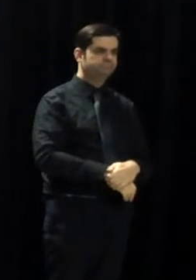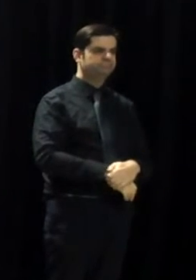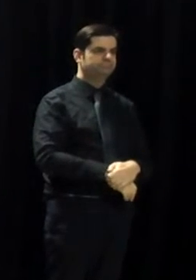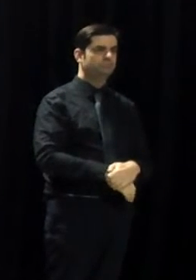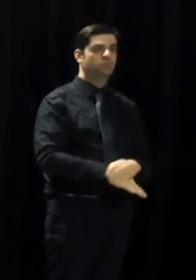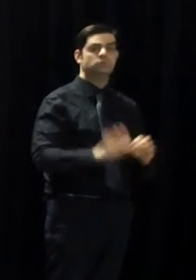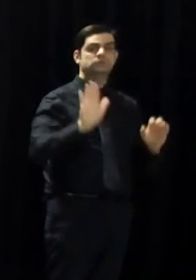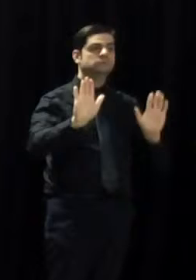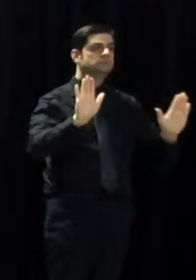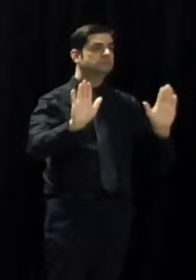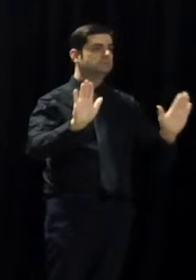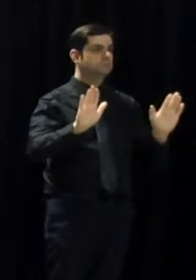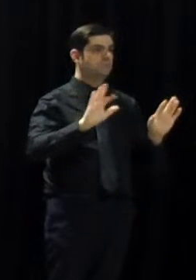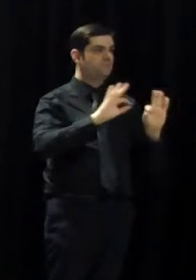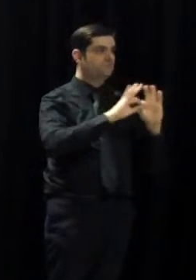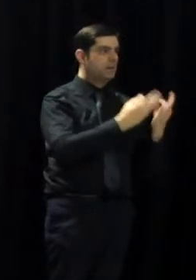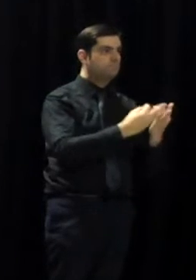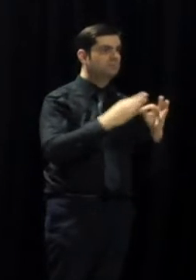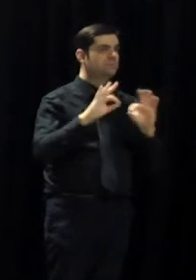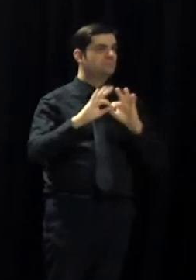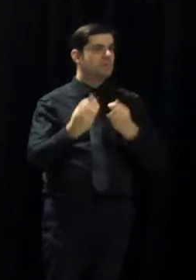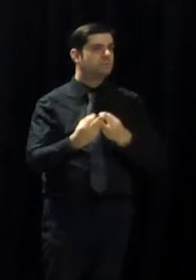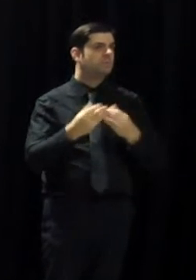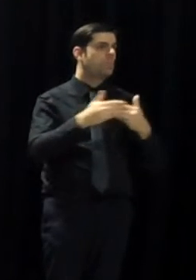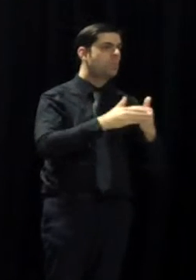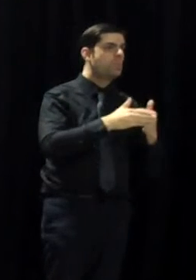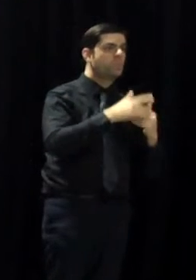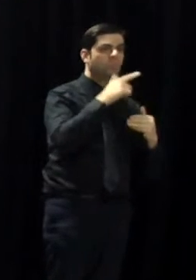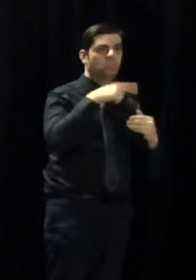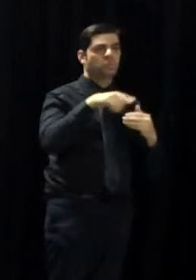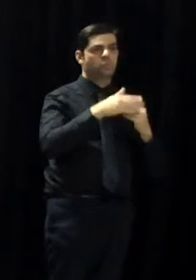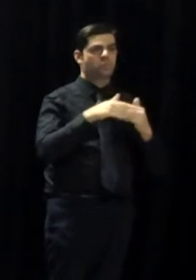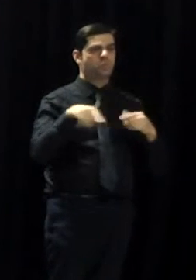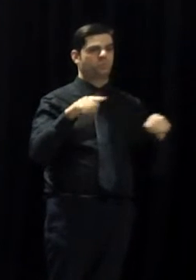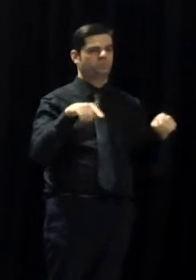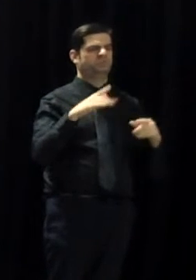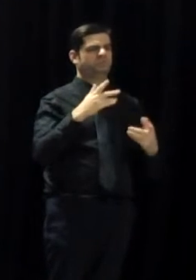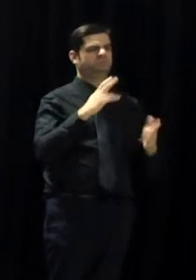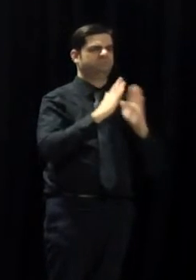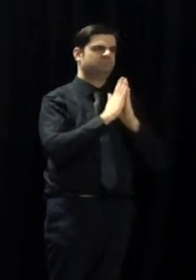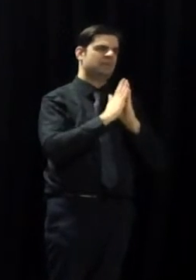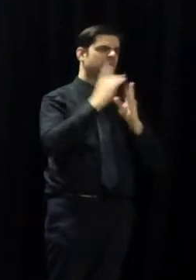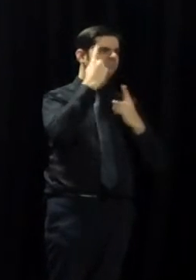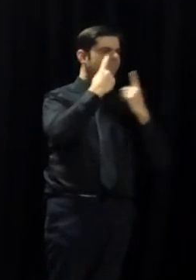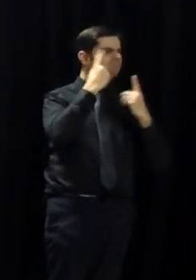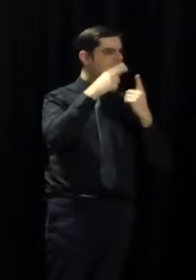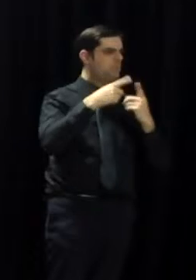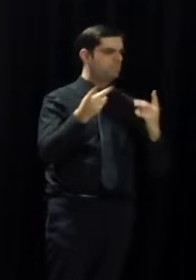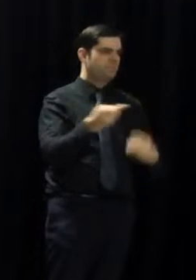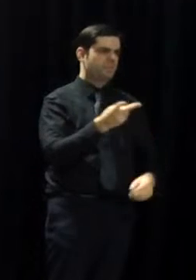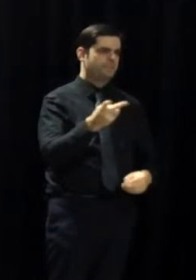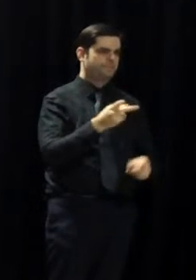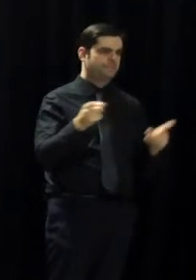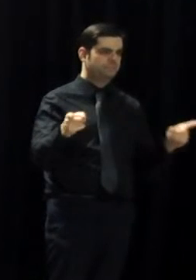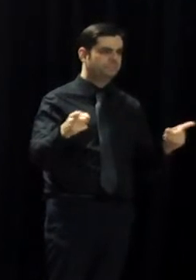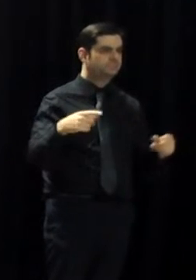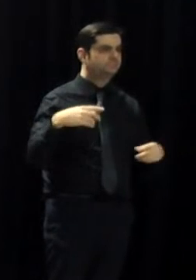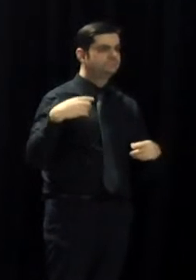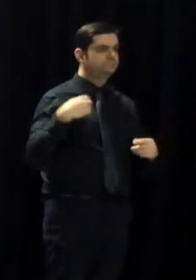it's COVID related or not. We've all had to mourn differently, and I know how hard it's been.